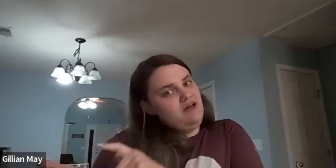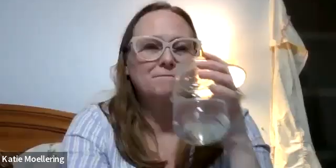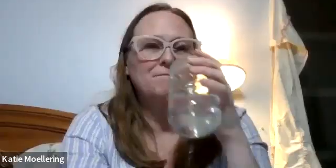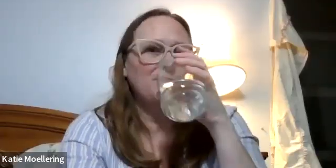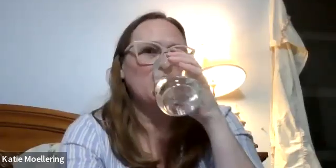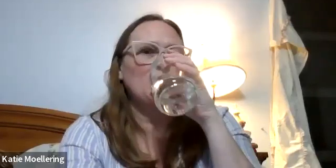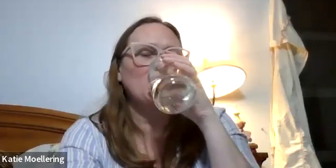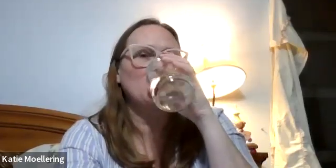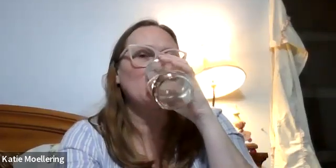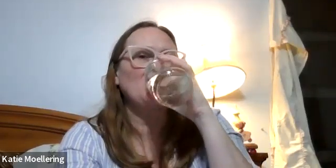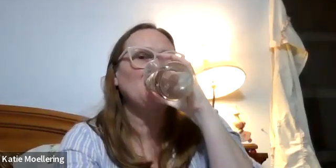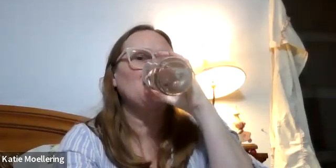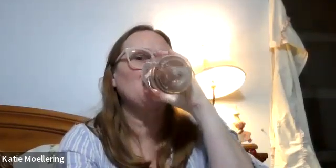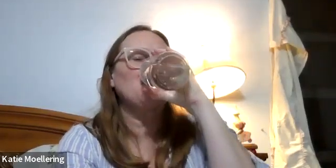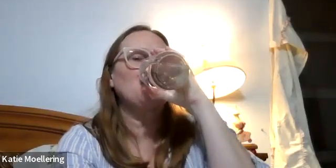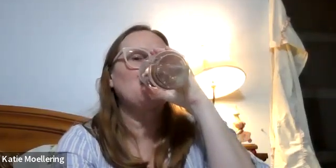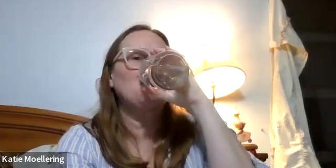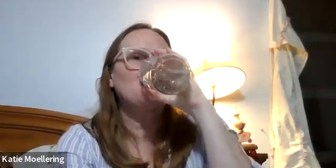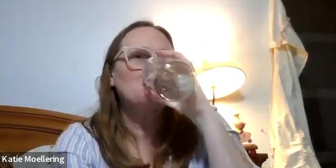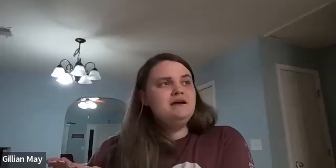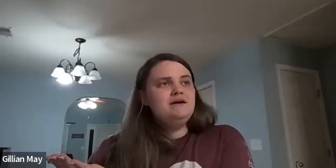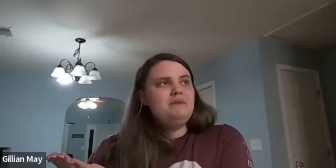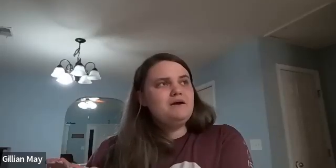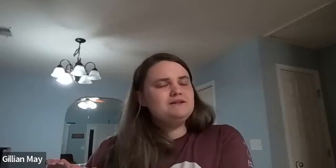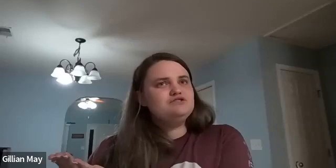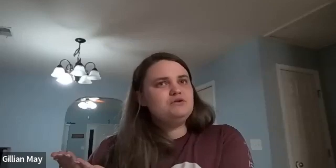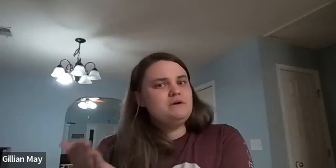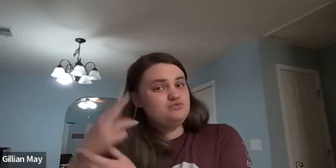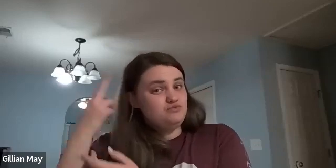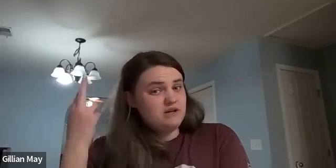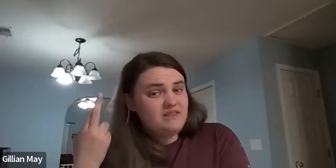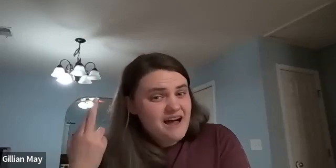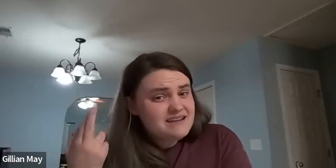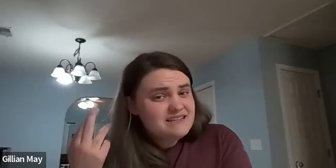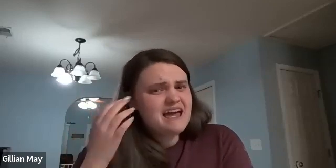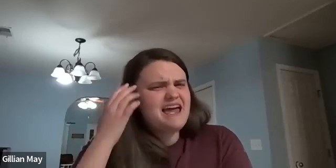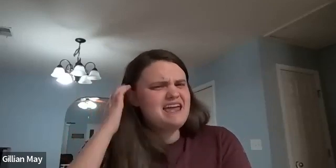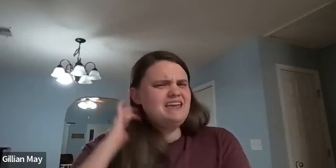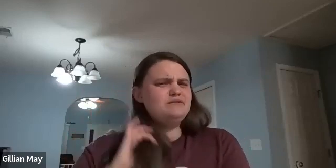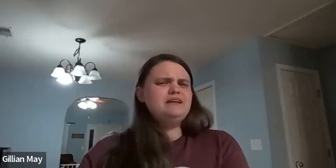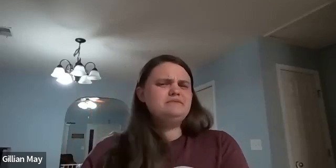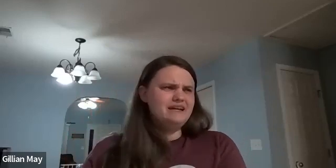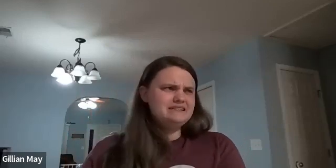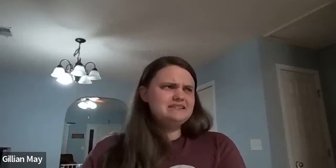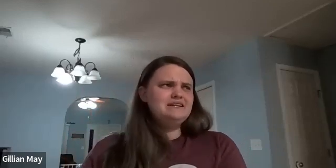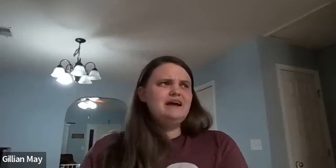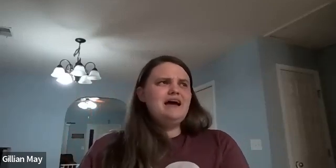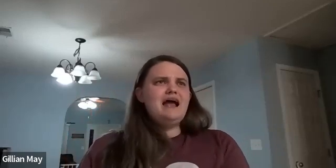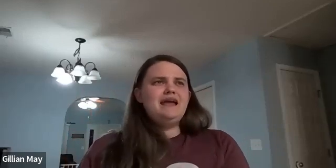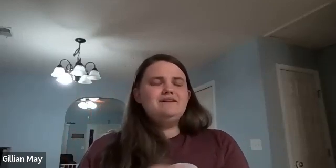ASL. They kind of put it down, and parents don't always realize, hey, wait a minute. And a lot